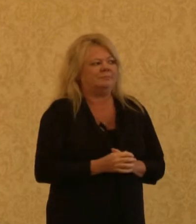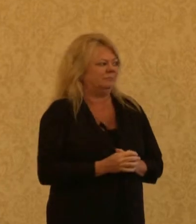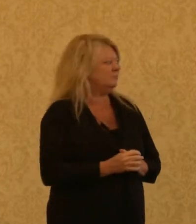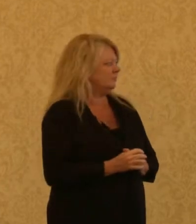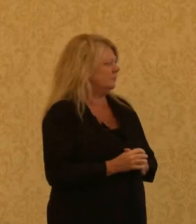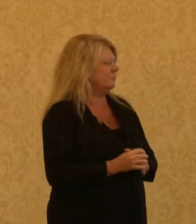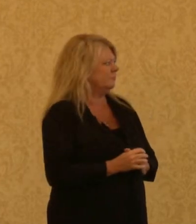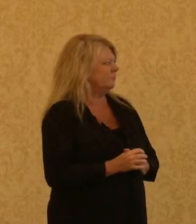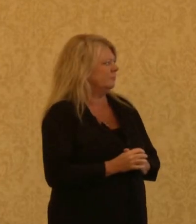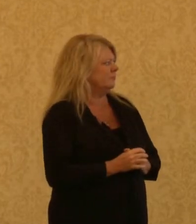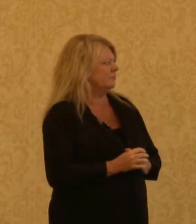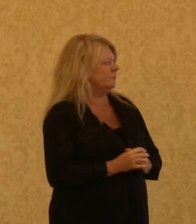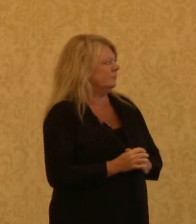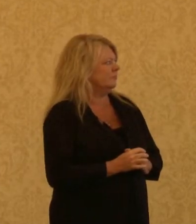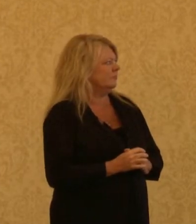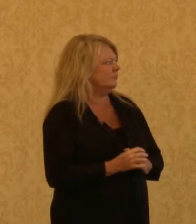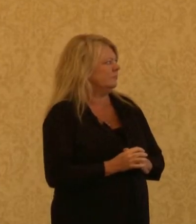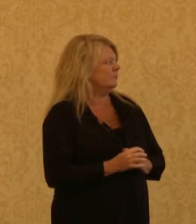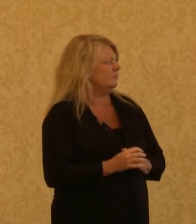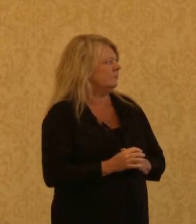So if we look at those